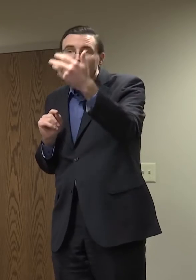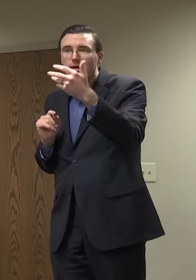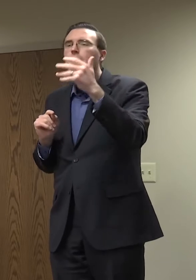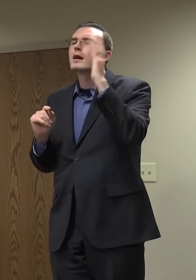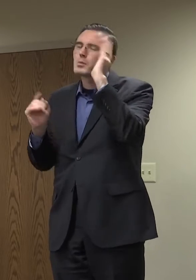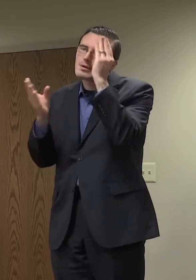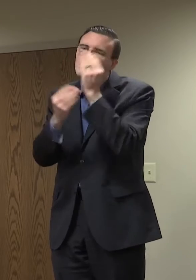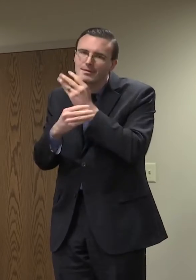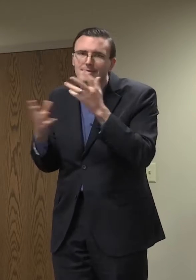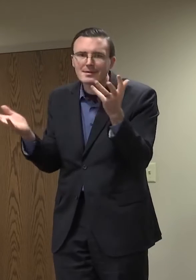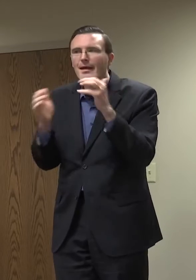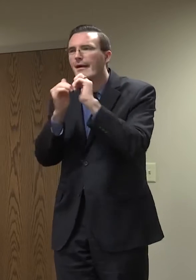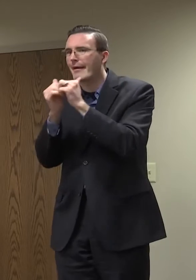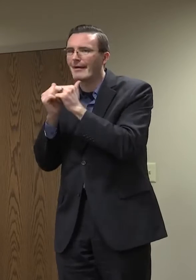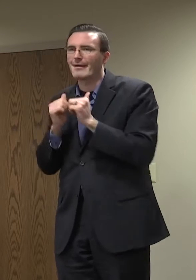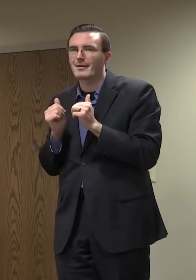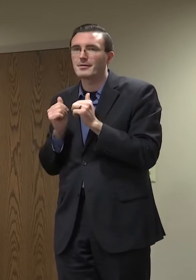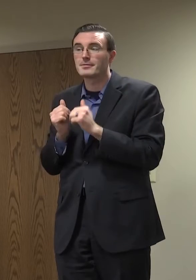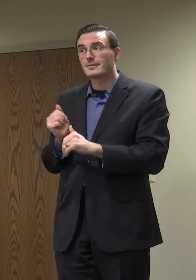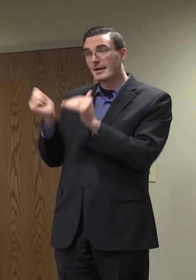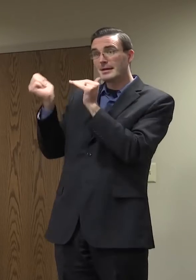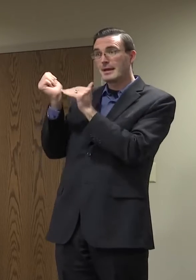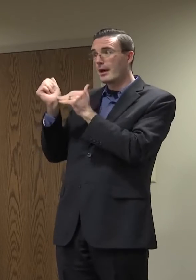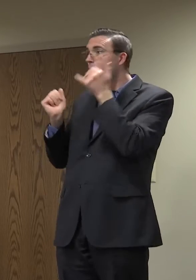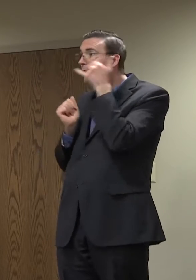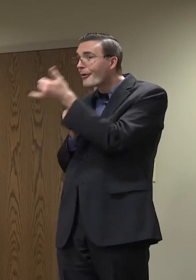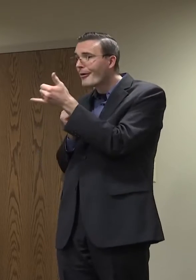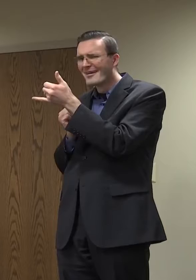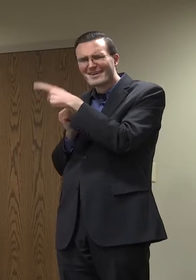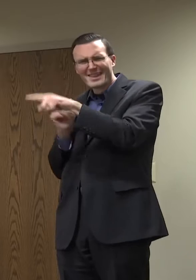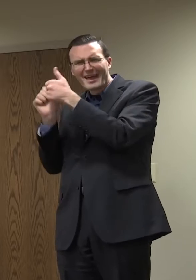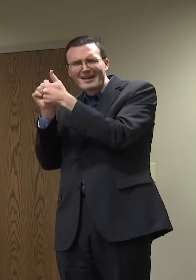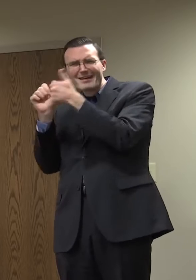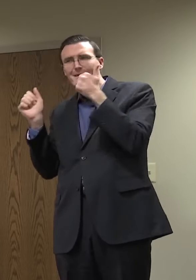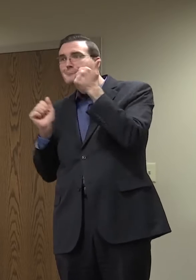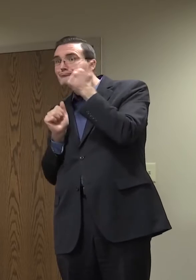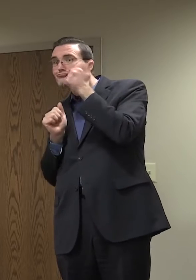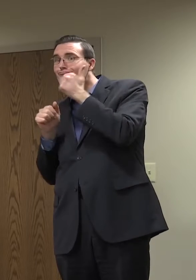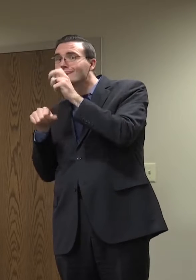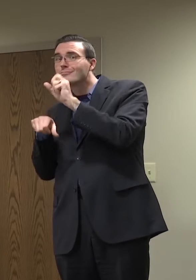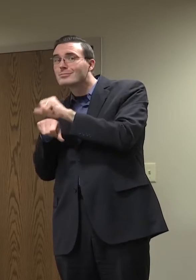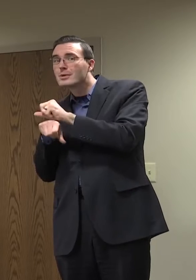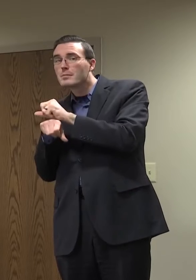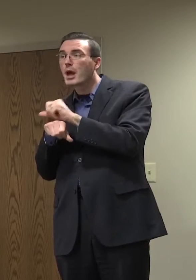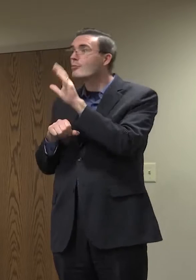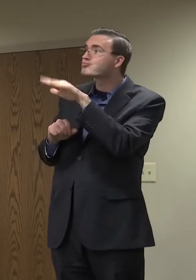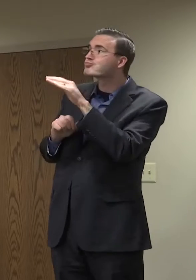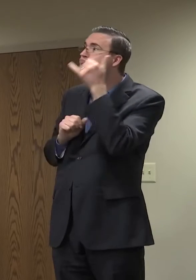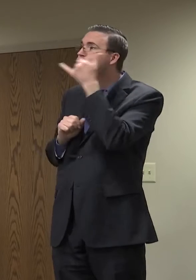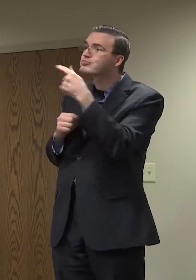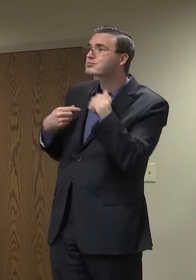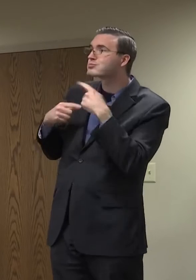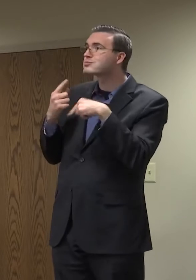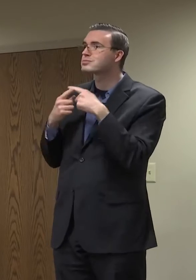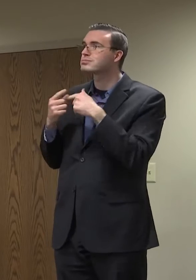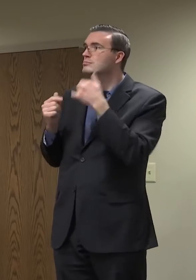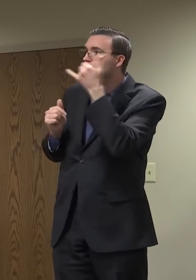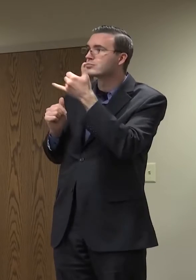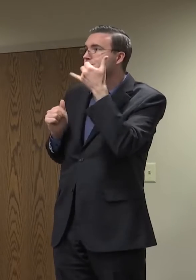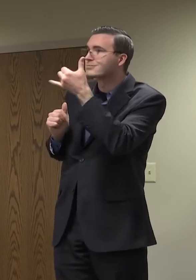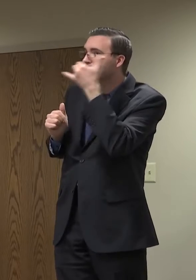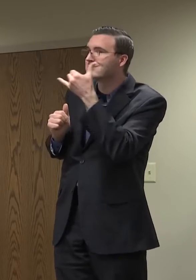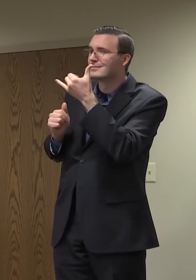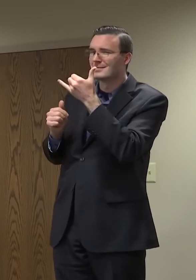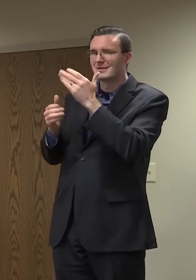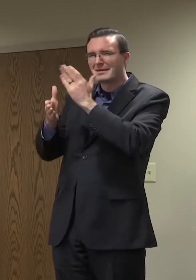providers. They are also backed up with routine appointments, and calling them when they have not received a vaccine takes valuable time from